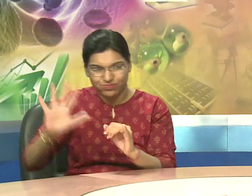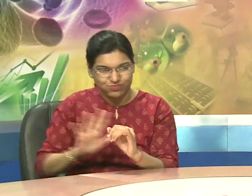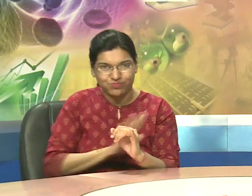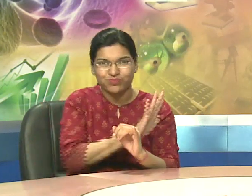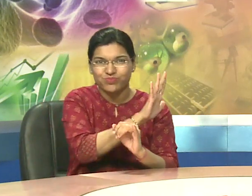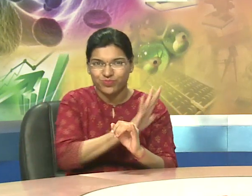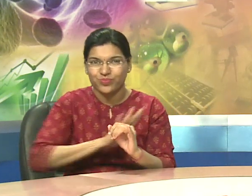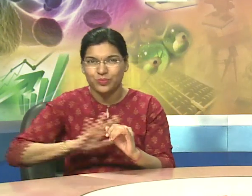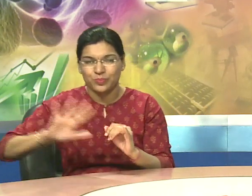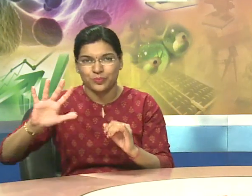coastal area.